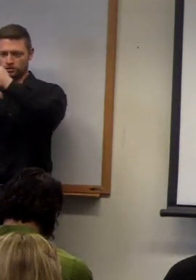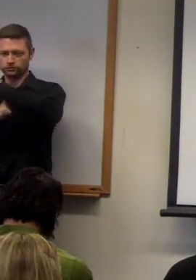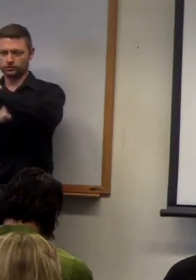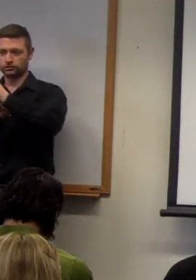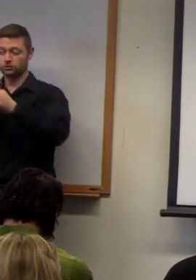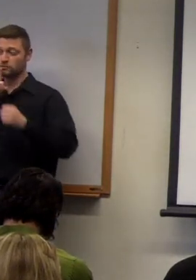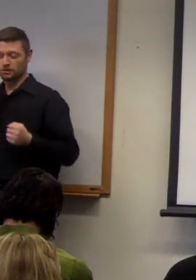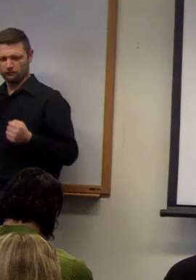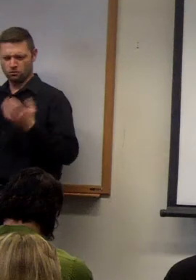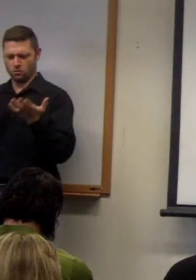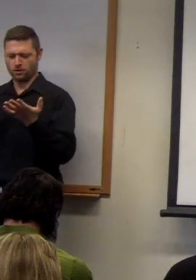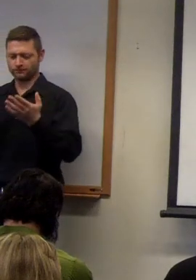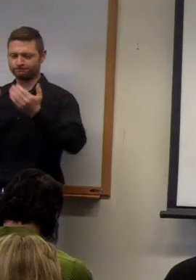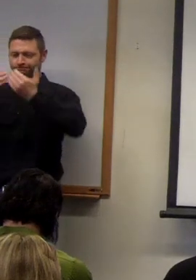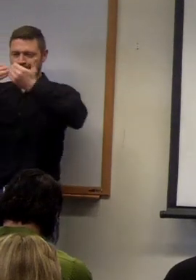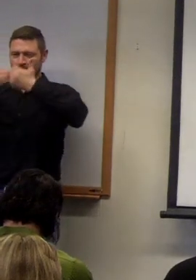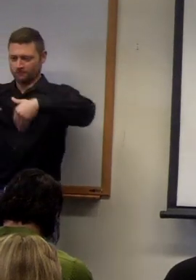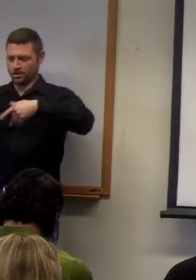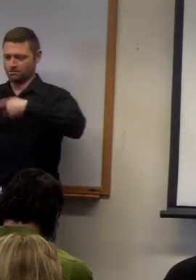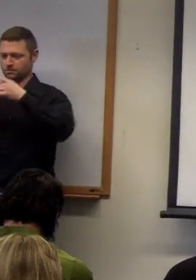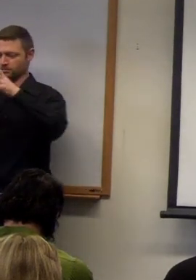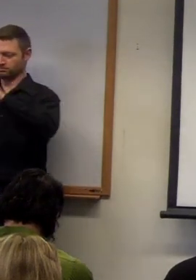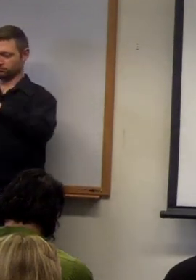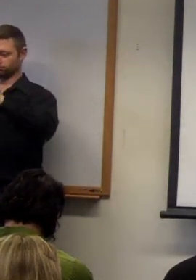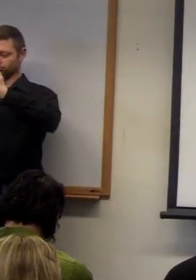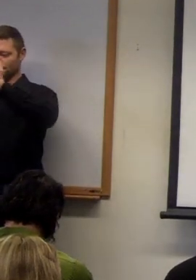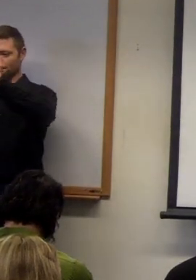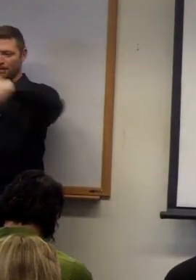people, an arbitrary tool,